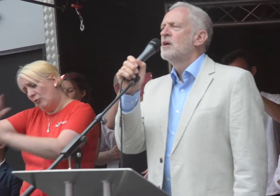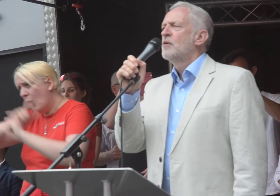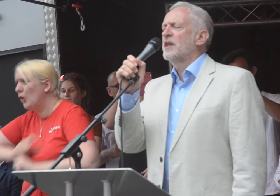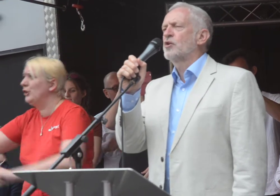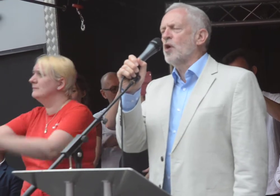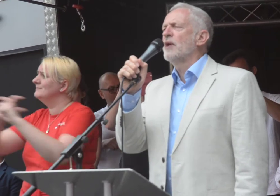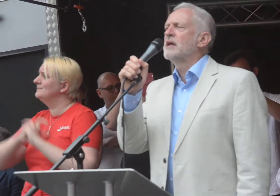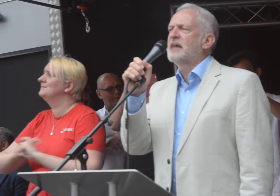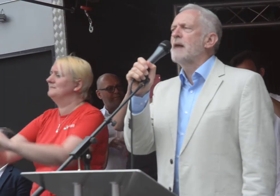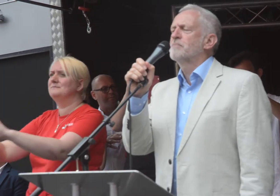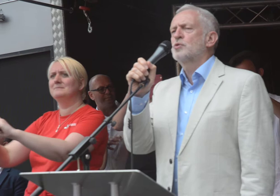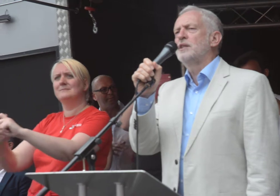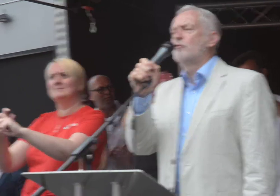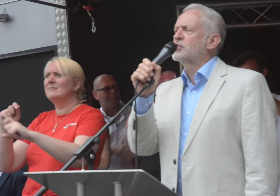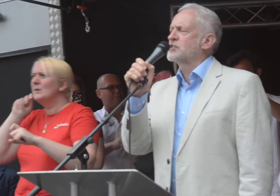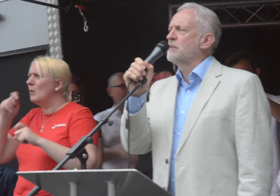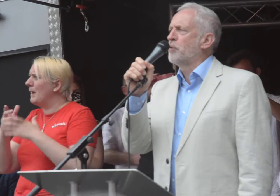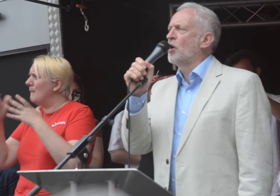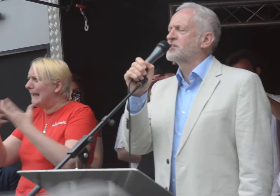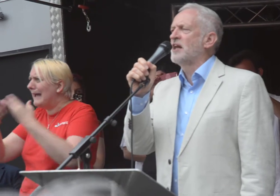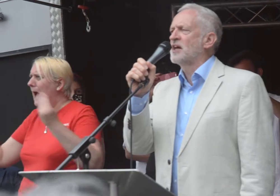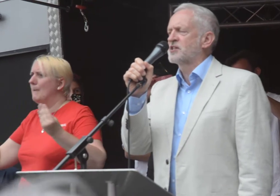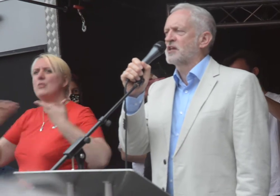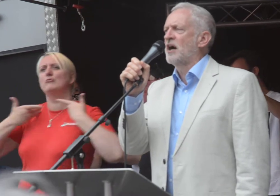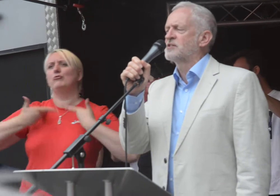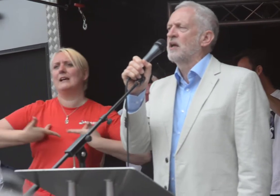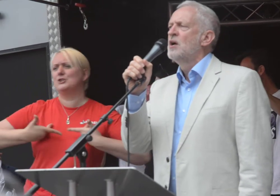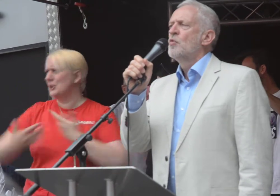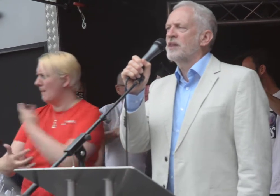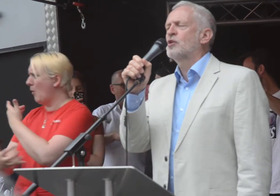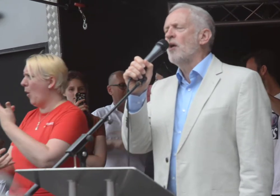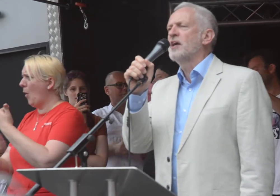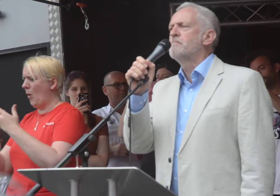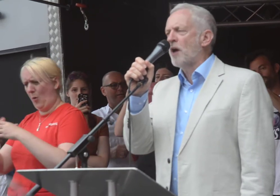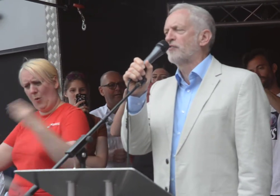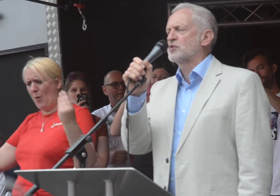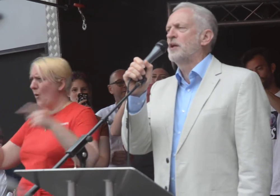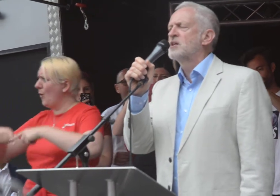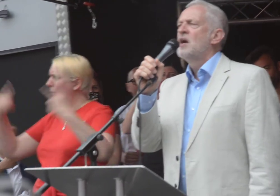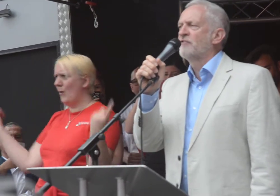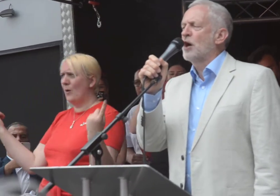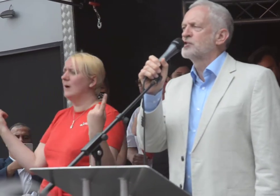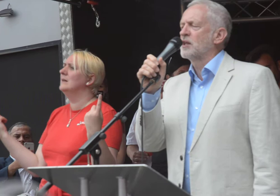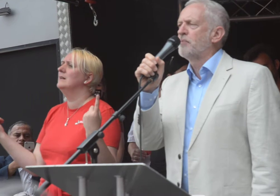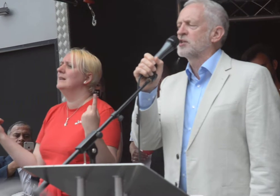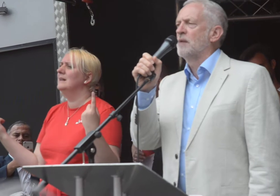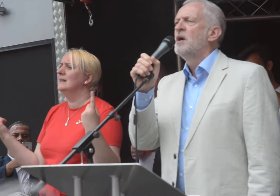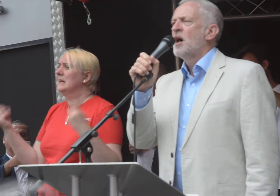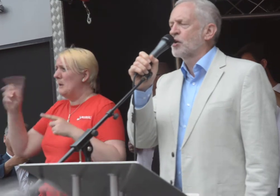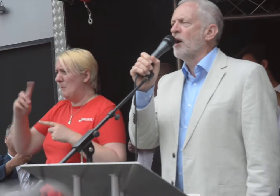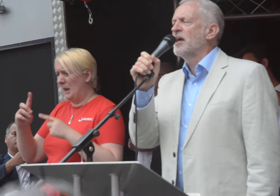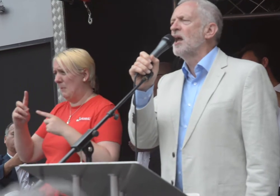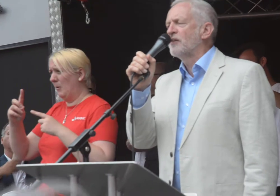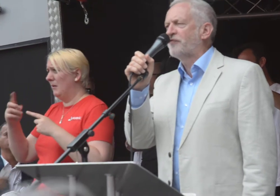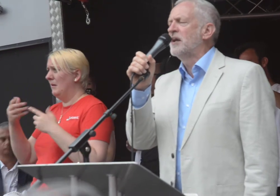on with a growing gap between the richest and poorest in our society, with a growing impoverishment of those at the bottom,